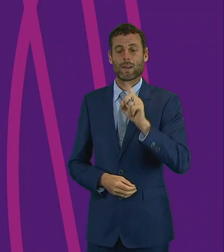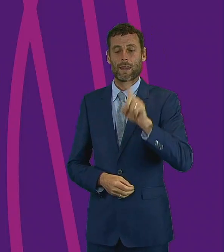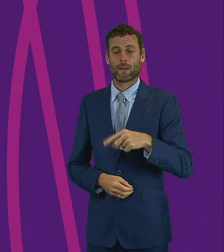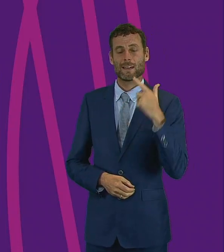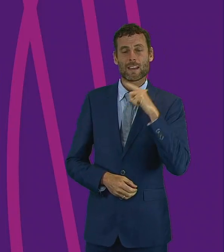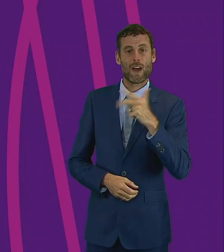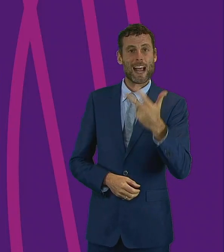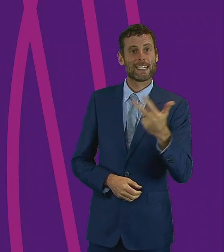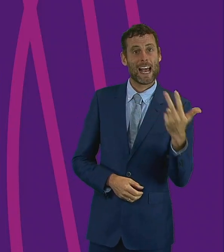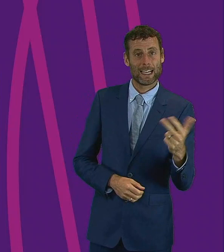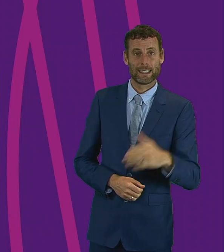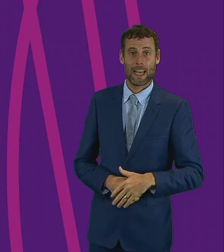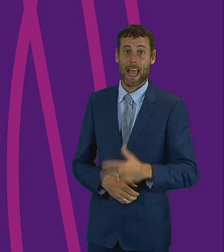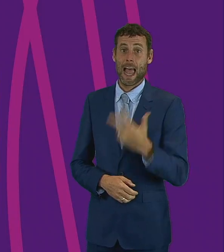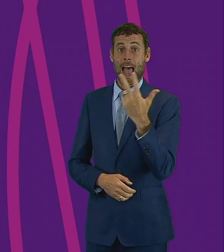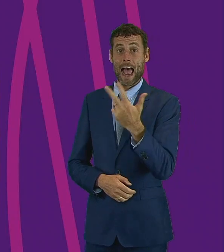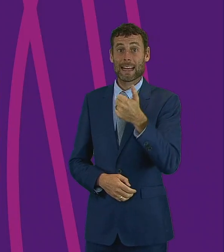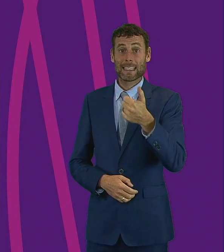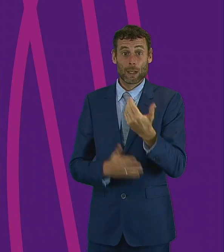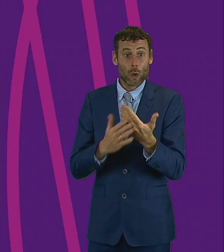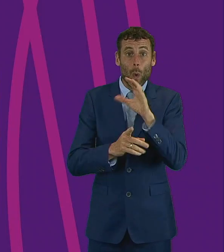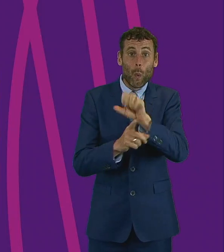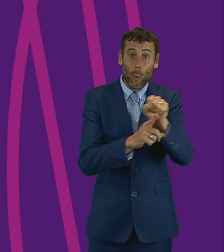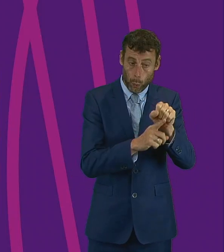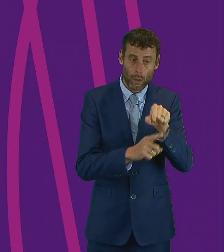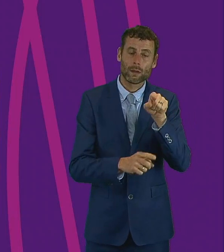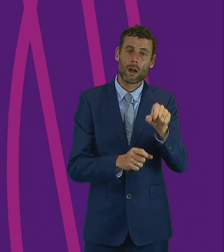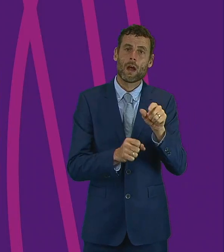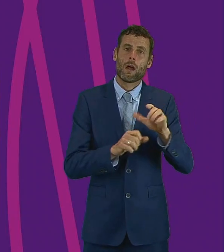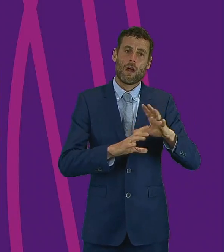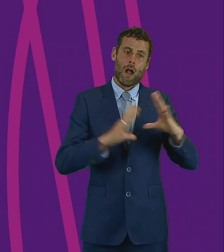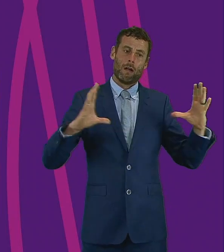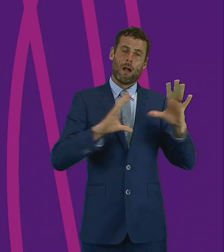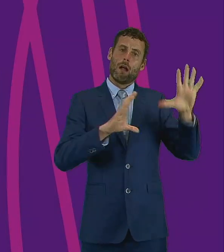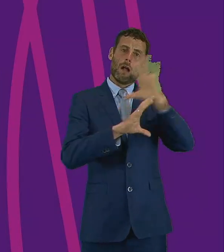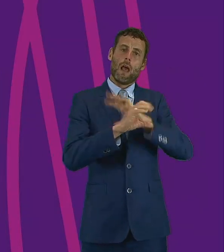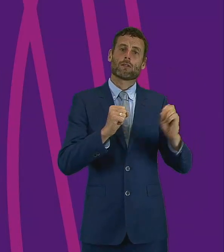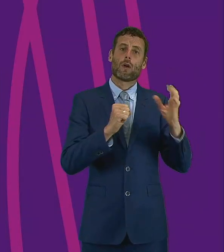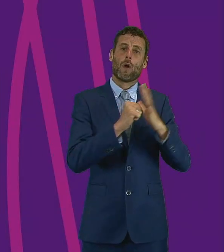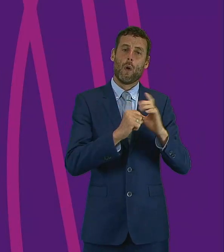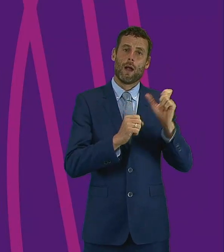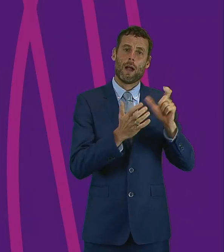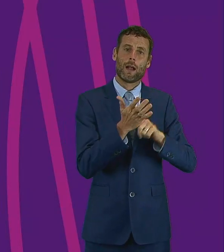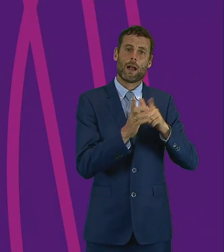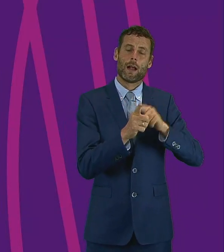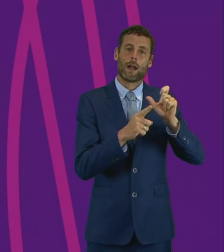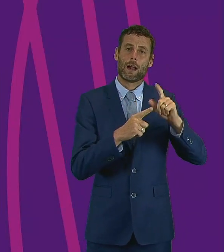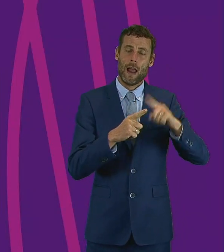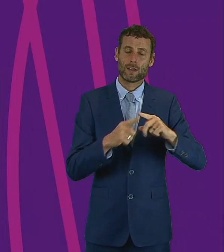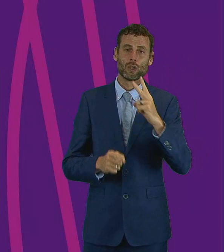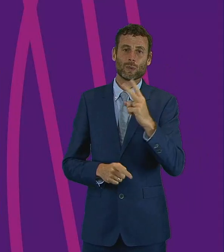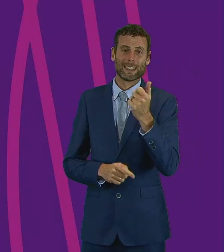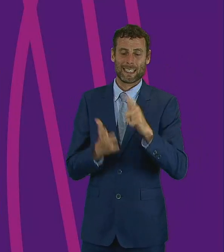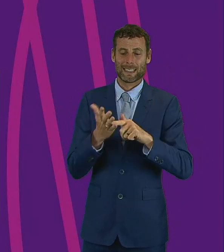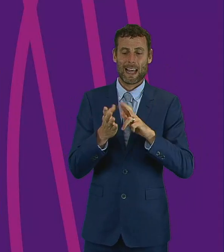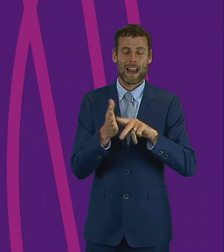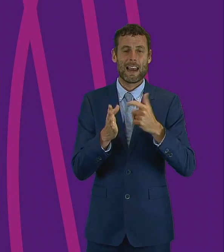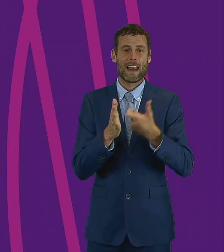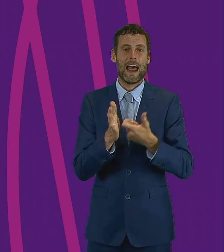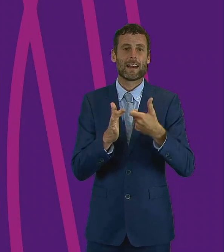20,788. 86 of these new cases are in Greater Glasgow and Clyde, 26 in Lanarkshire, 16 in Lothian and 6 in